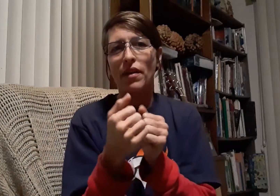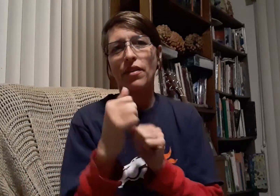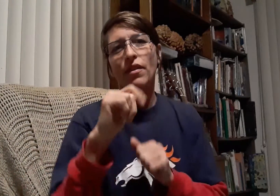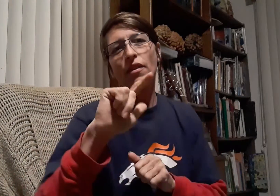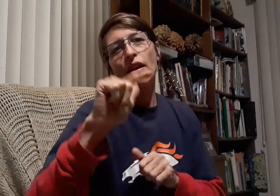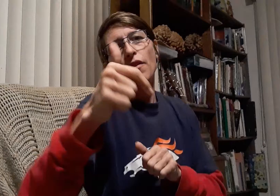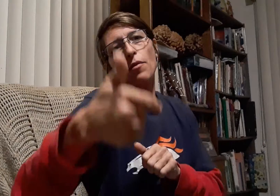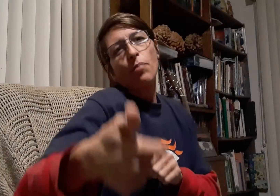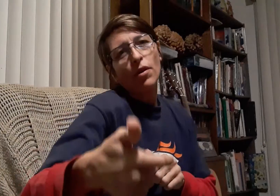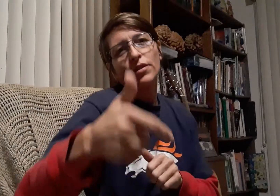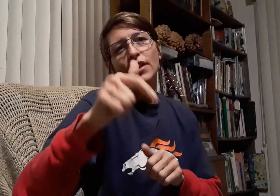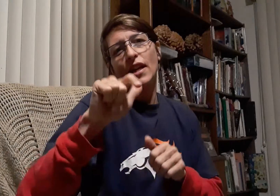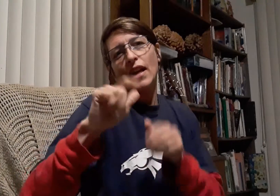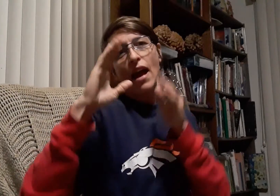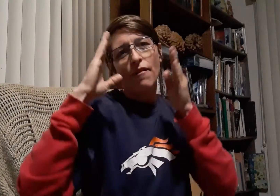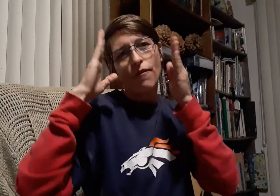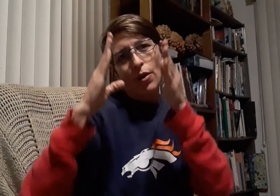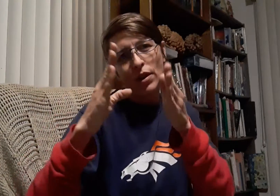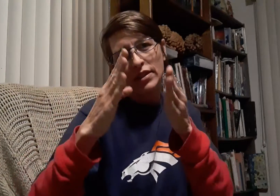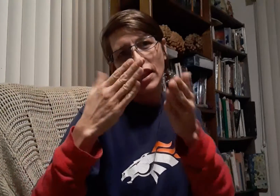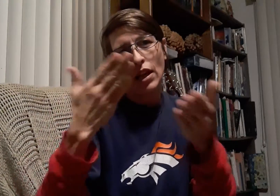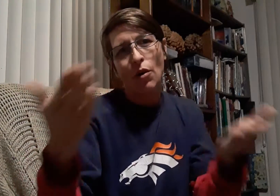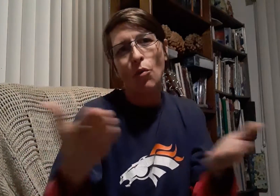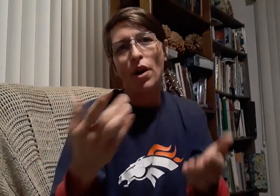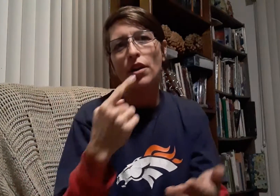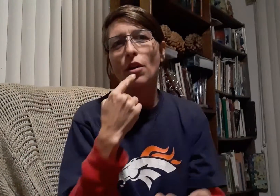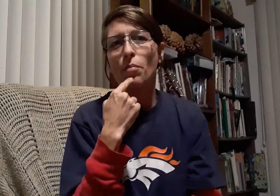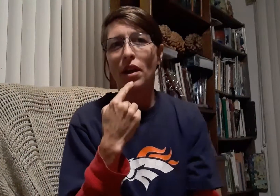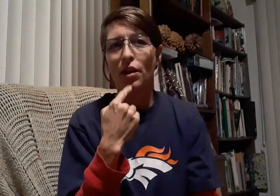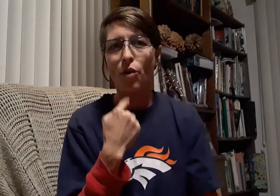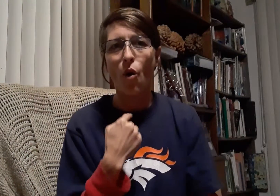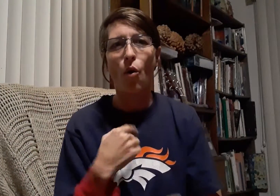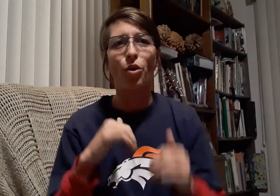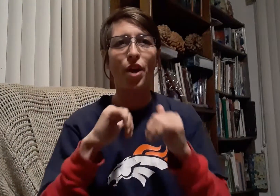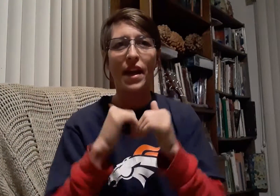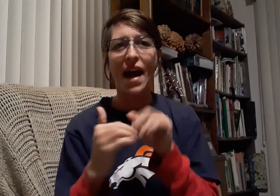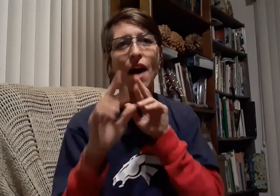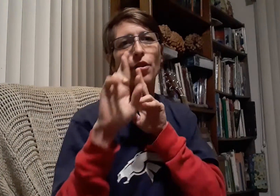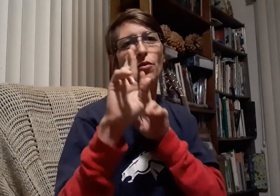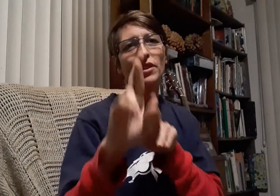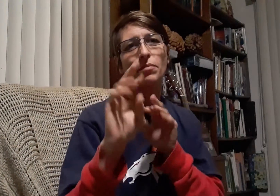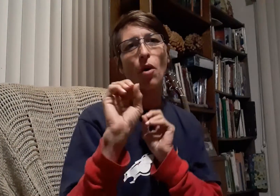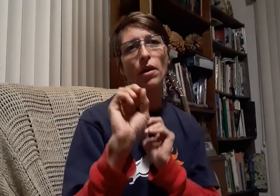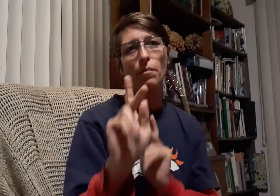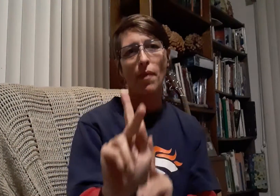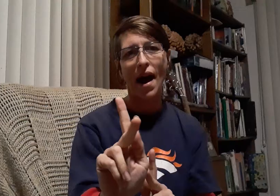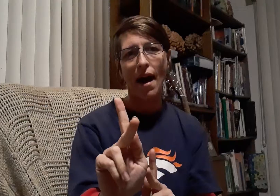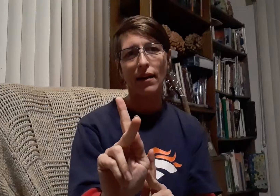with the other person and focusing on what you're being told and how you respond back.